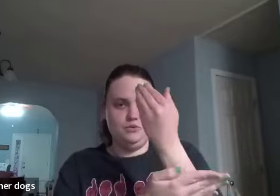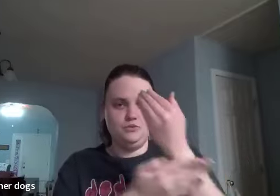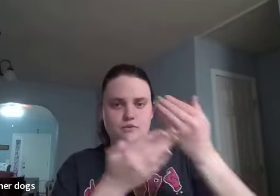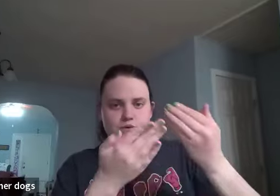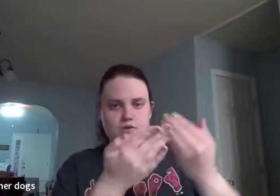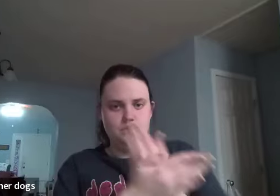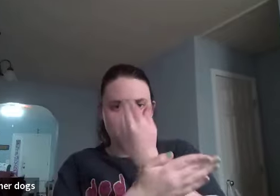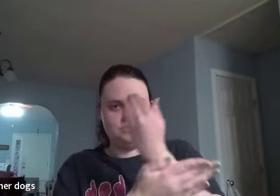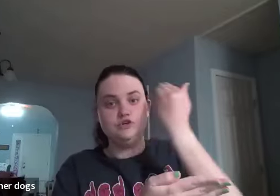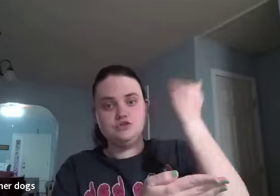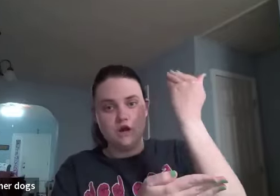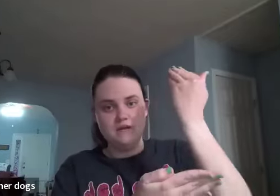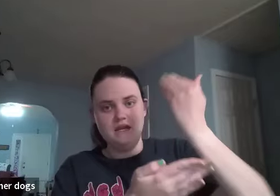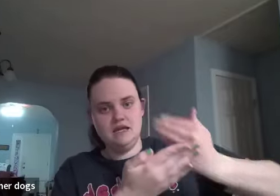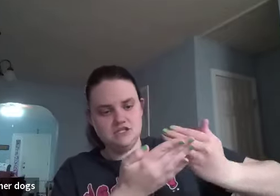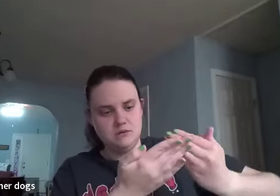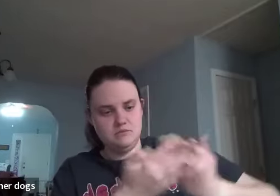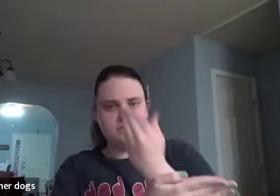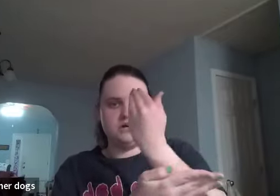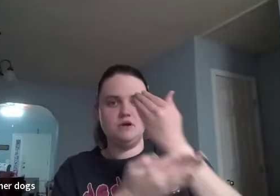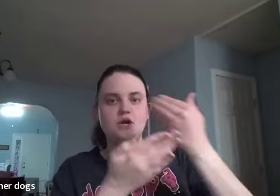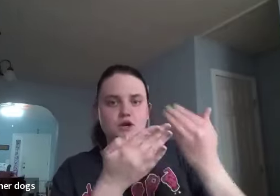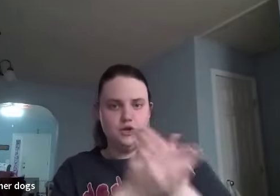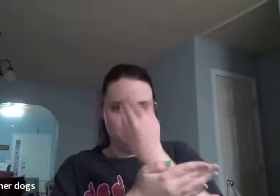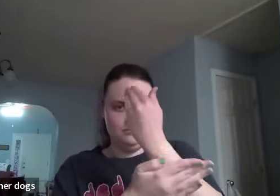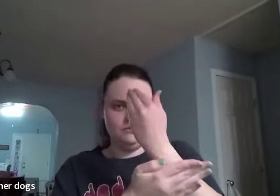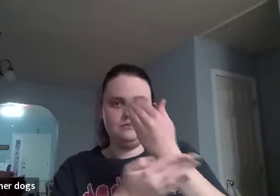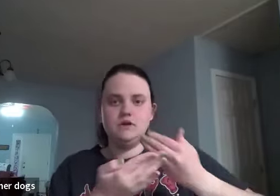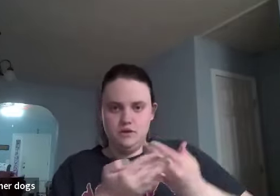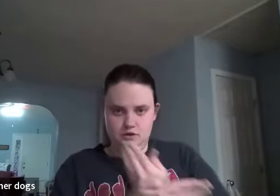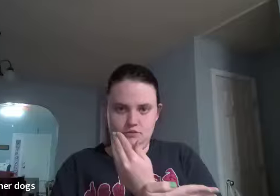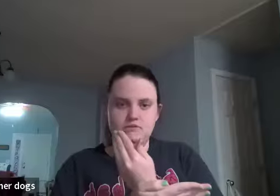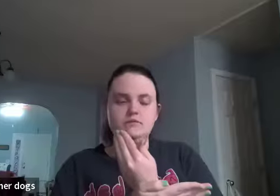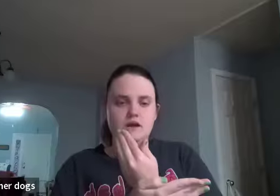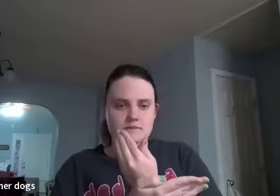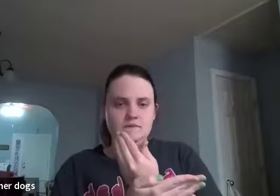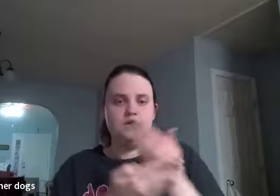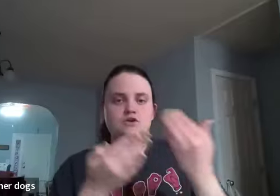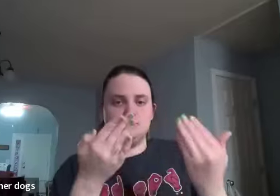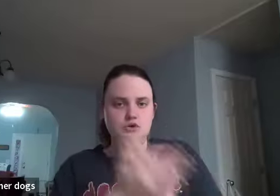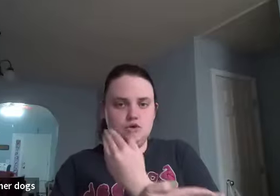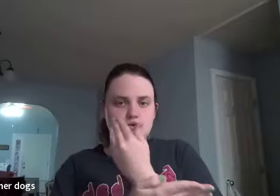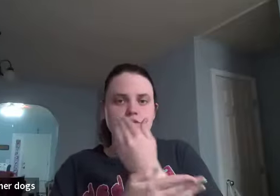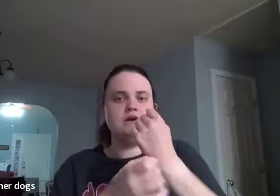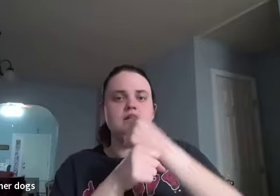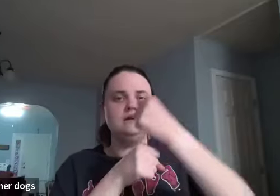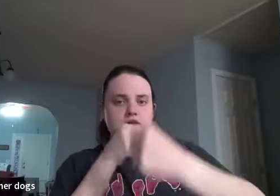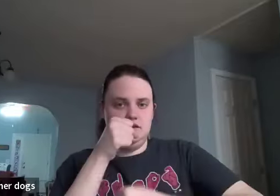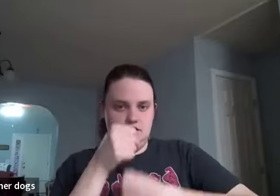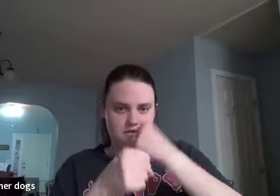new, new. So your dominant hand is going to brush up, new, new. Okay. So new